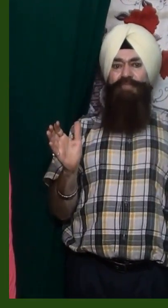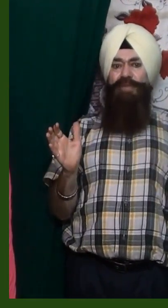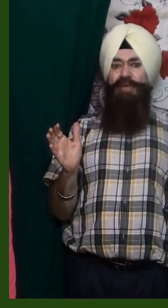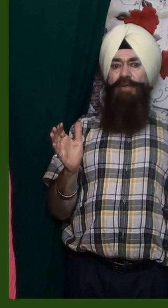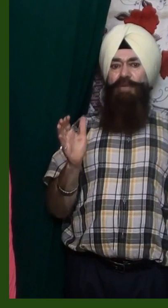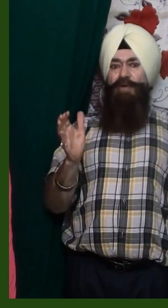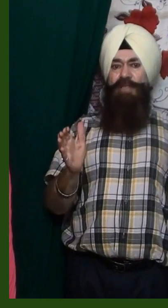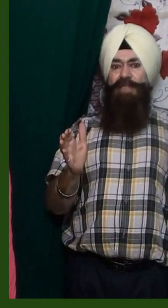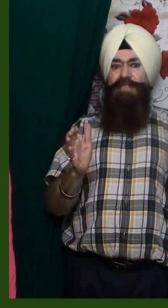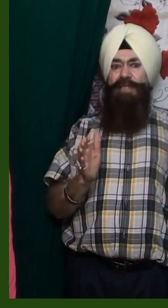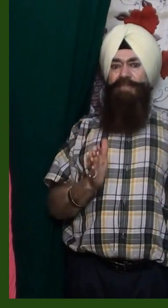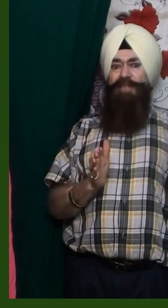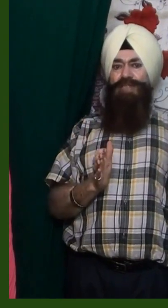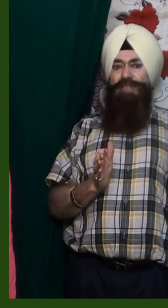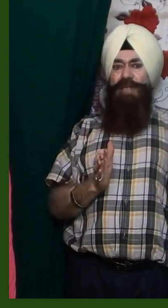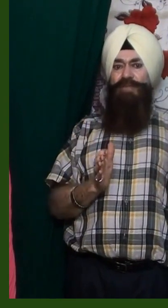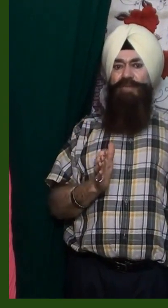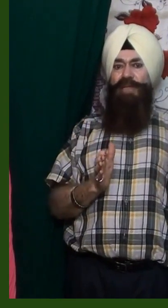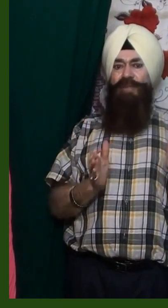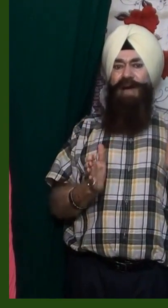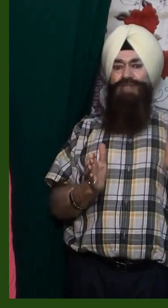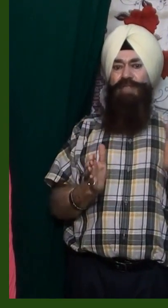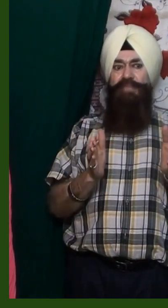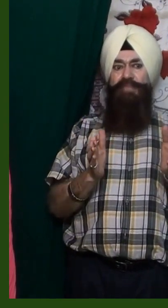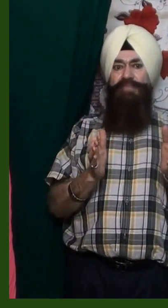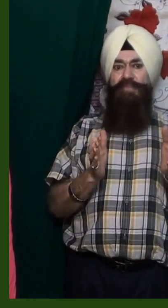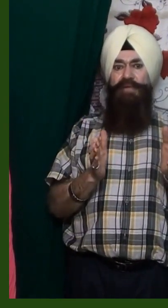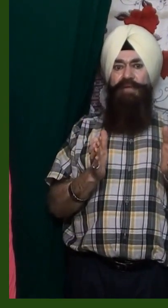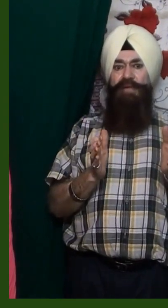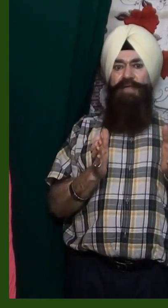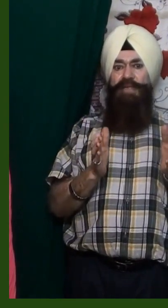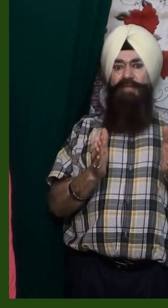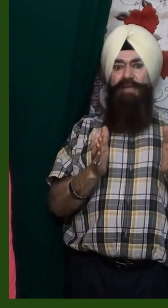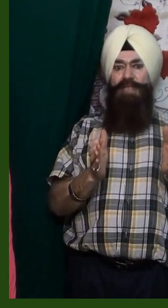stationary, because its gravitational,